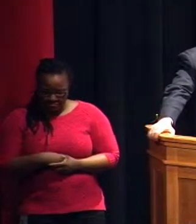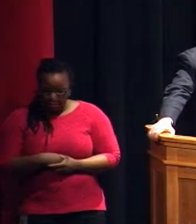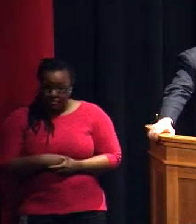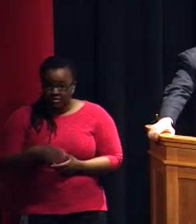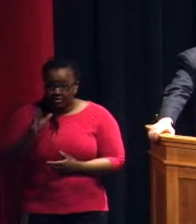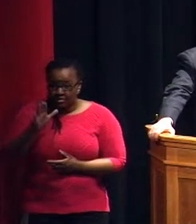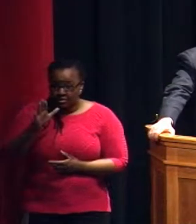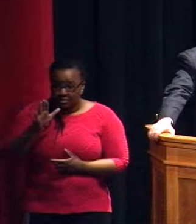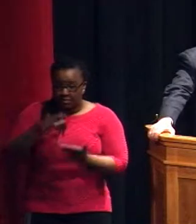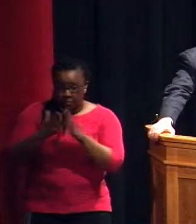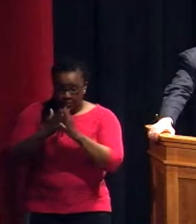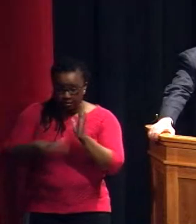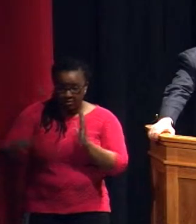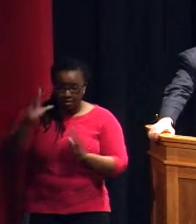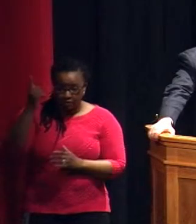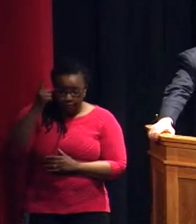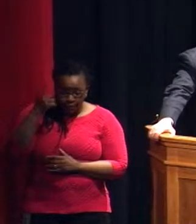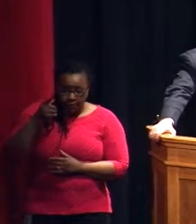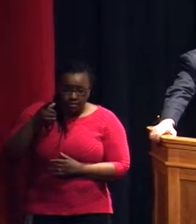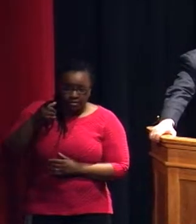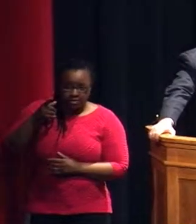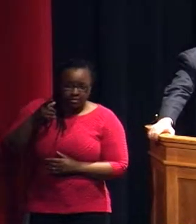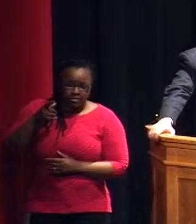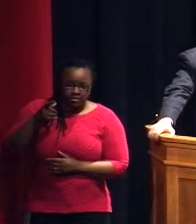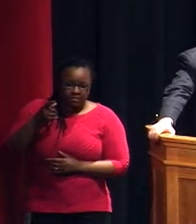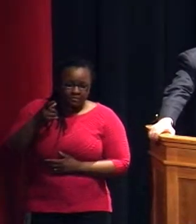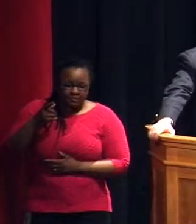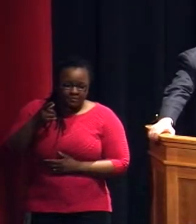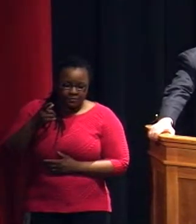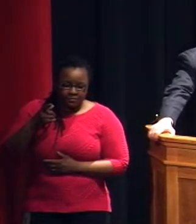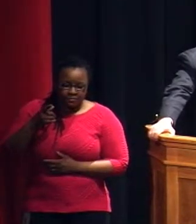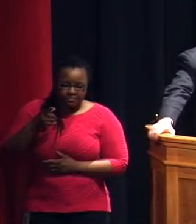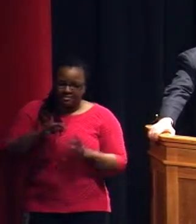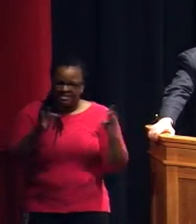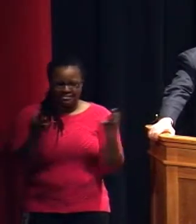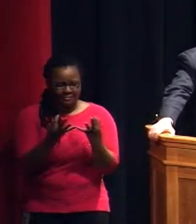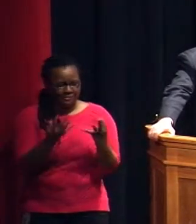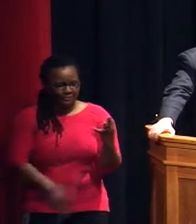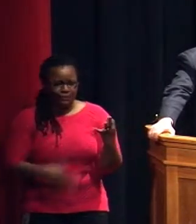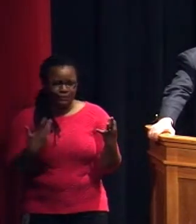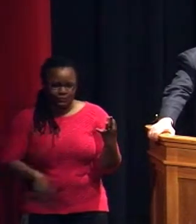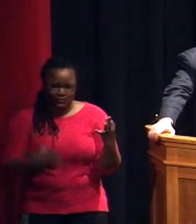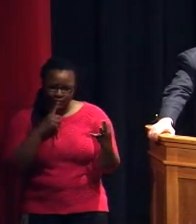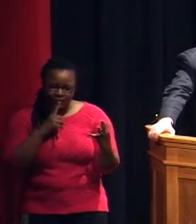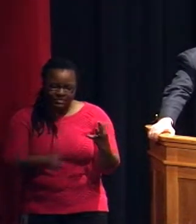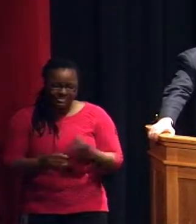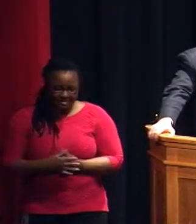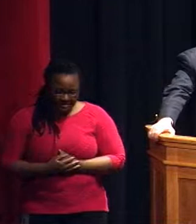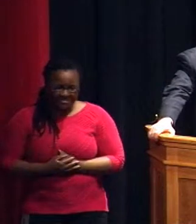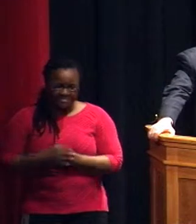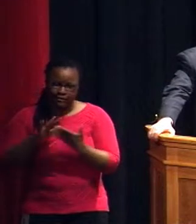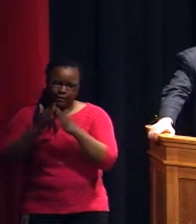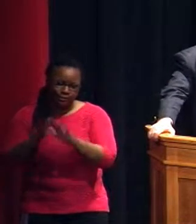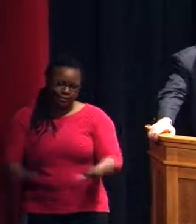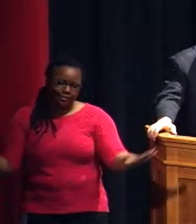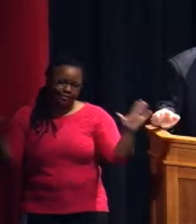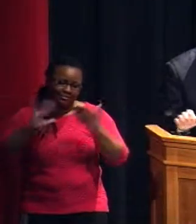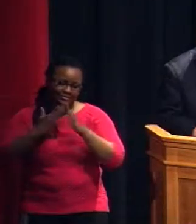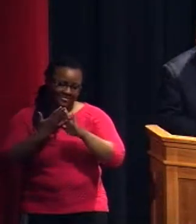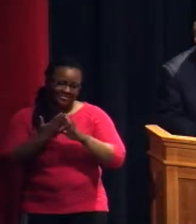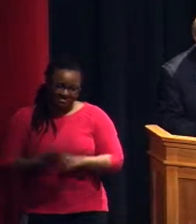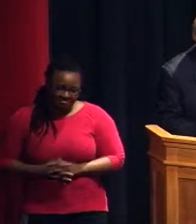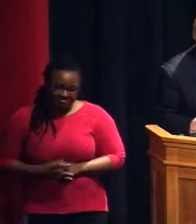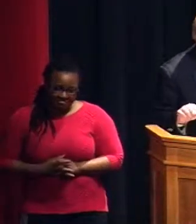Lynchburg community, they are truly one of the most remarkable families in the city of